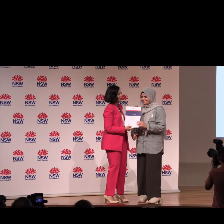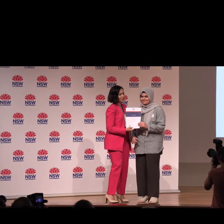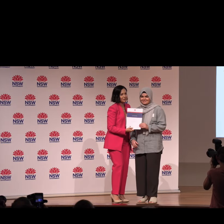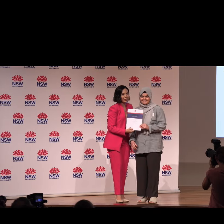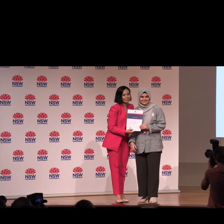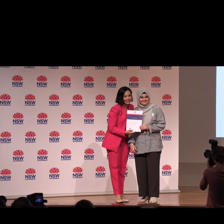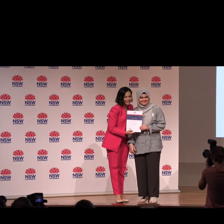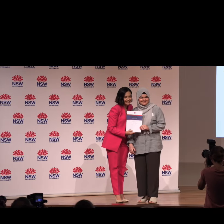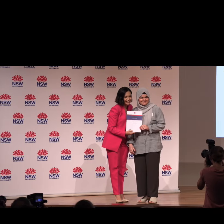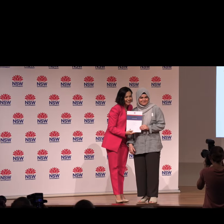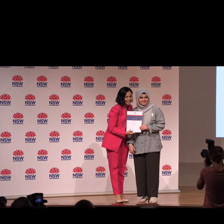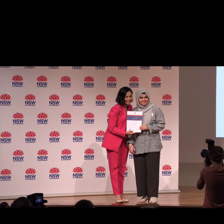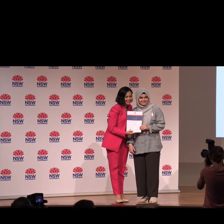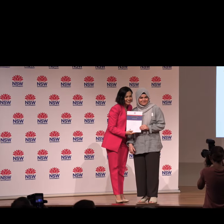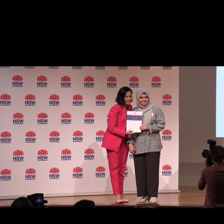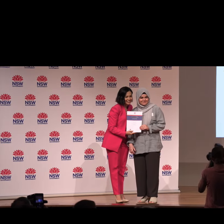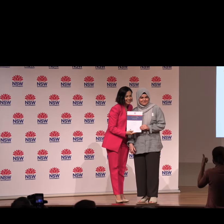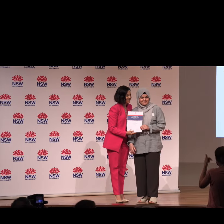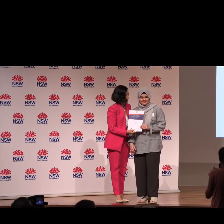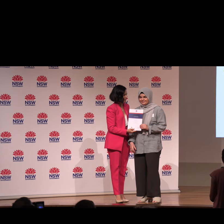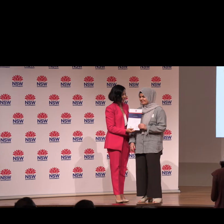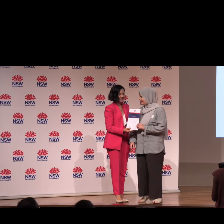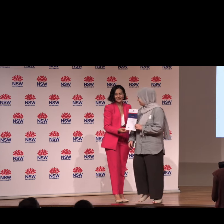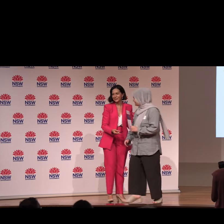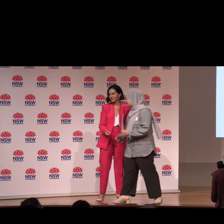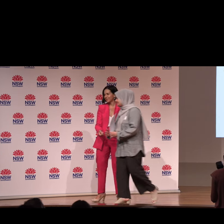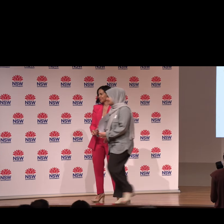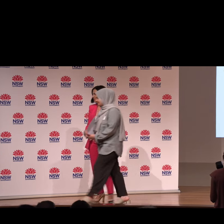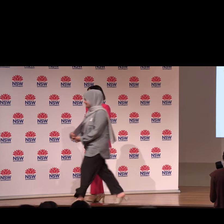And Rubina Balesti, Stella Maris College.